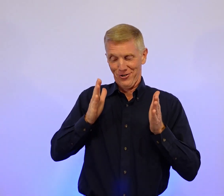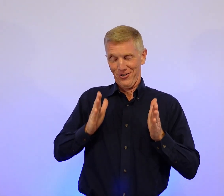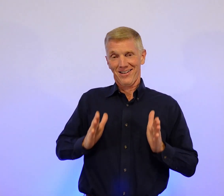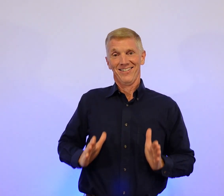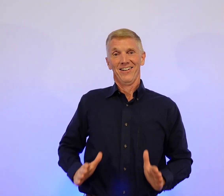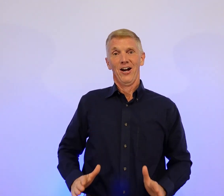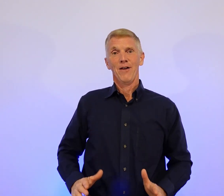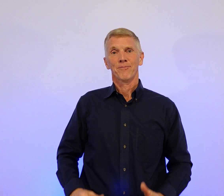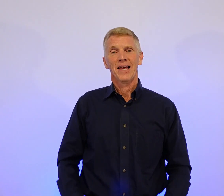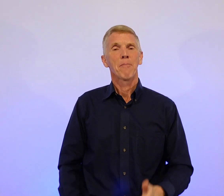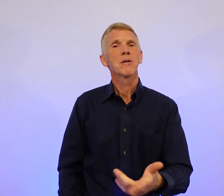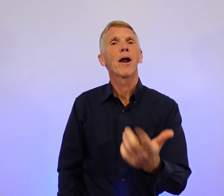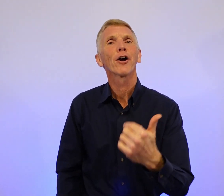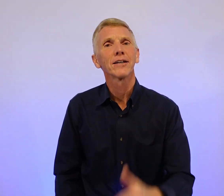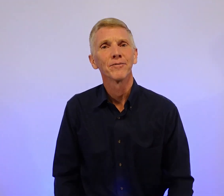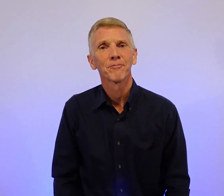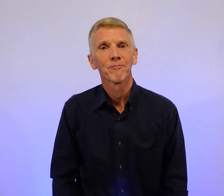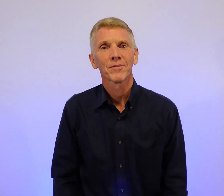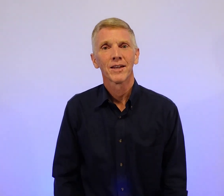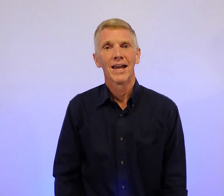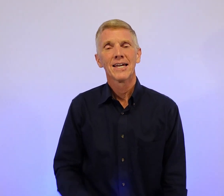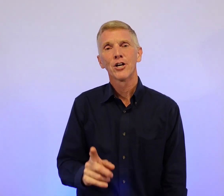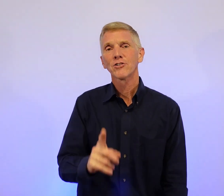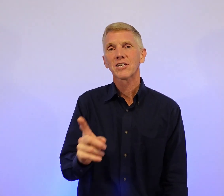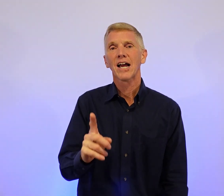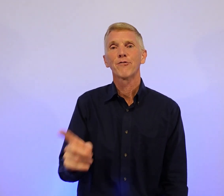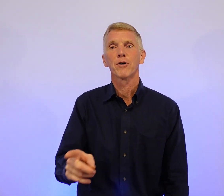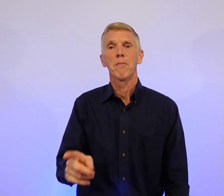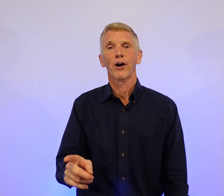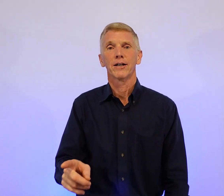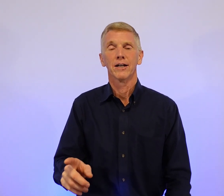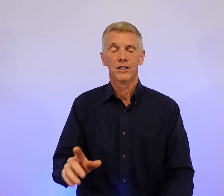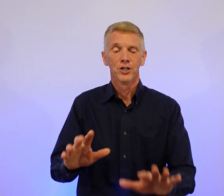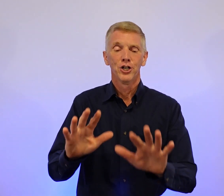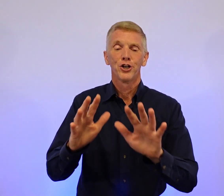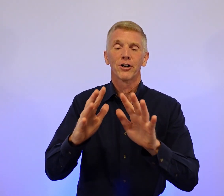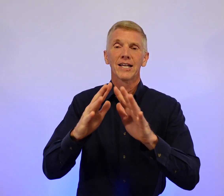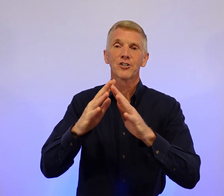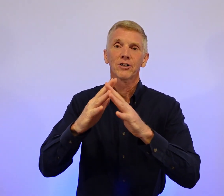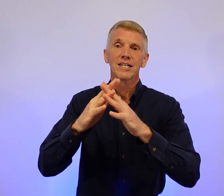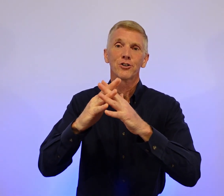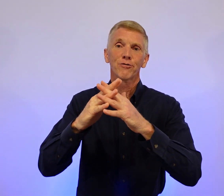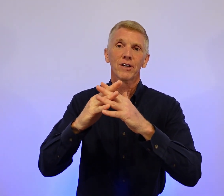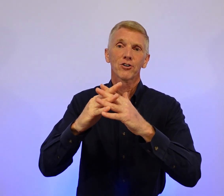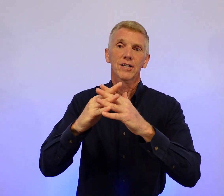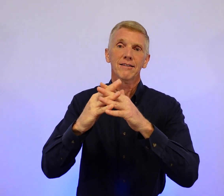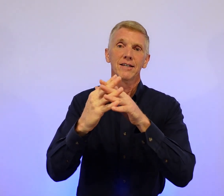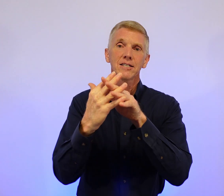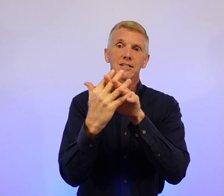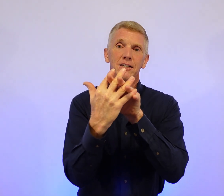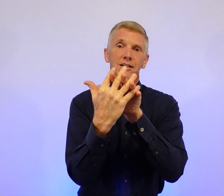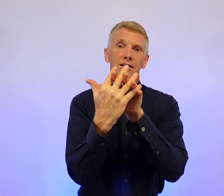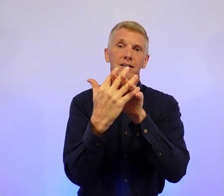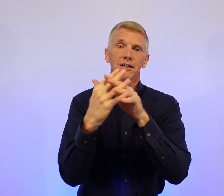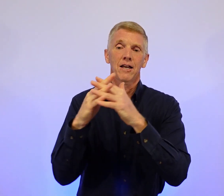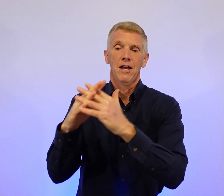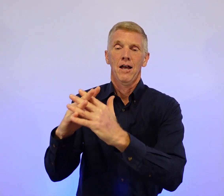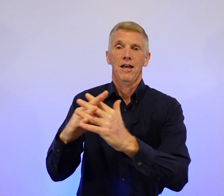Cook, all right? How about an American? Okay, here's the sign for America. You're going to interlace your fingers like this.